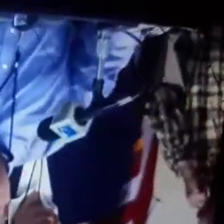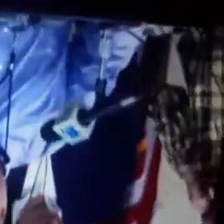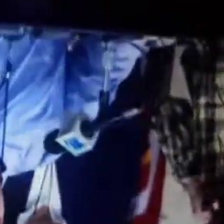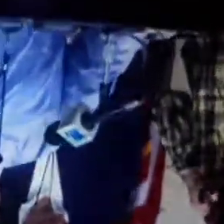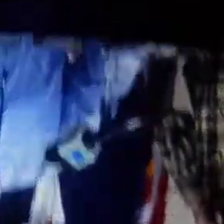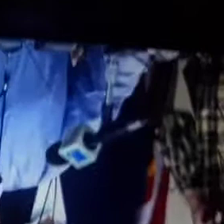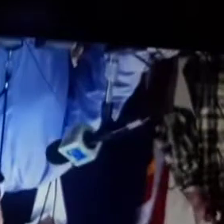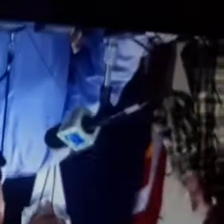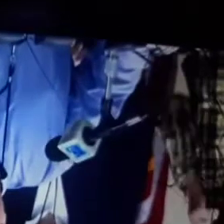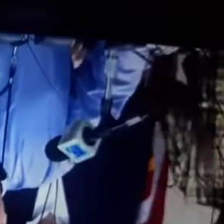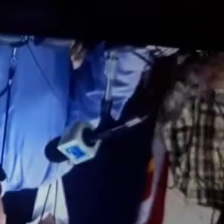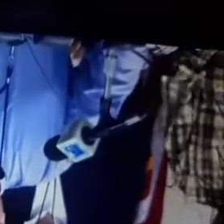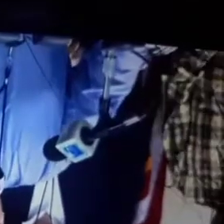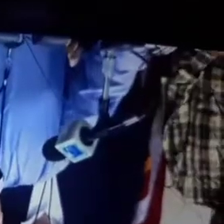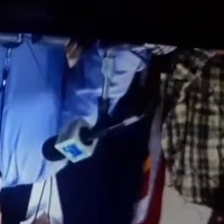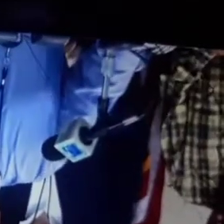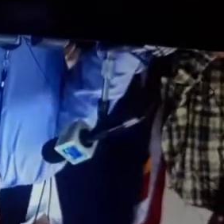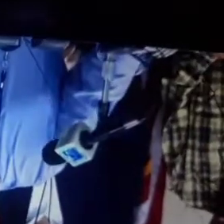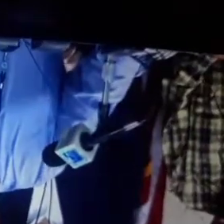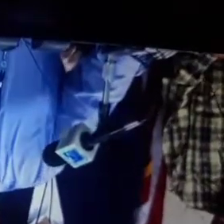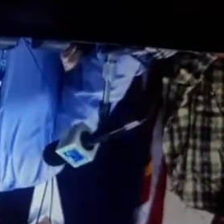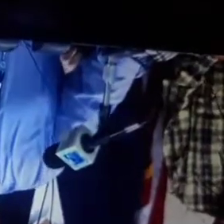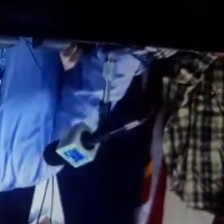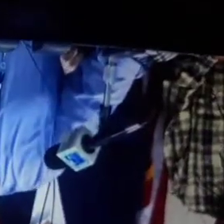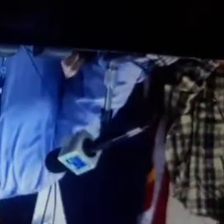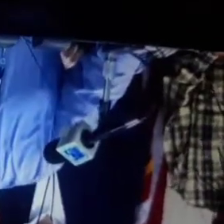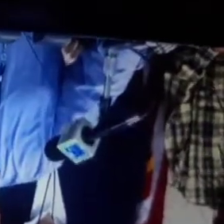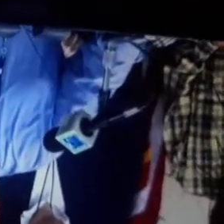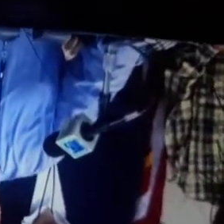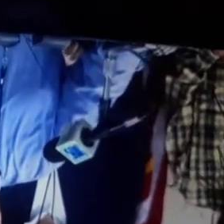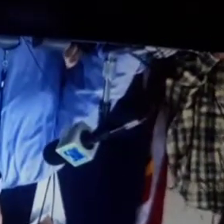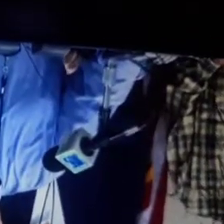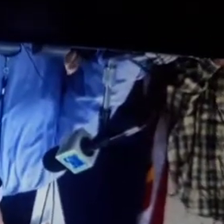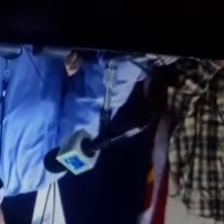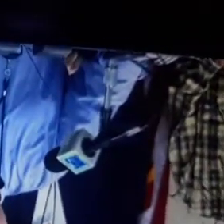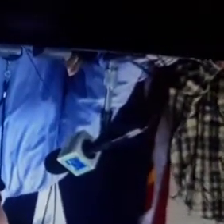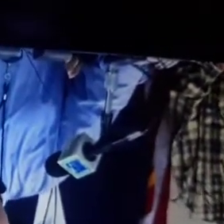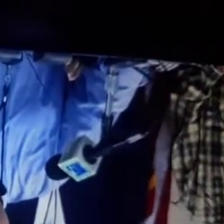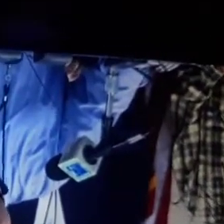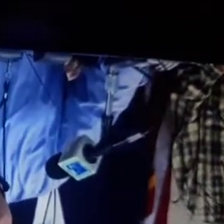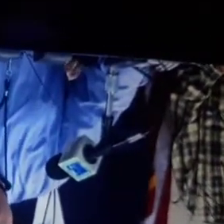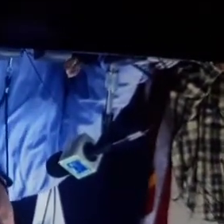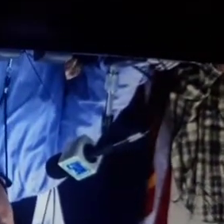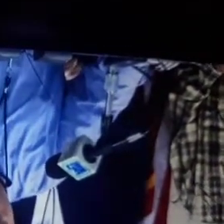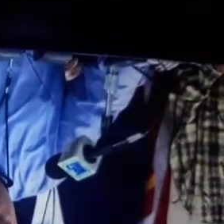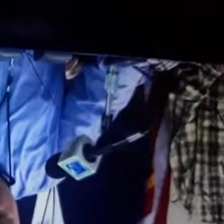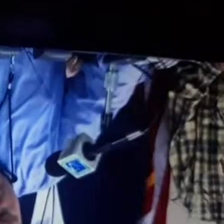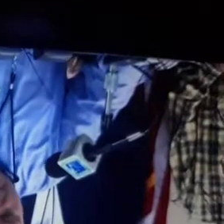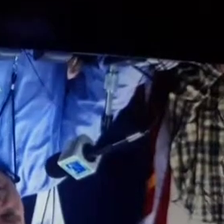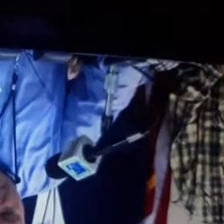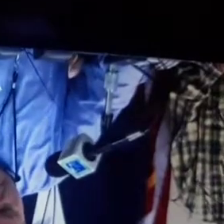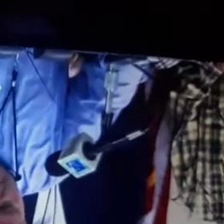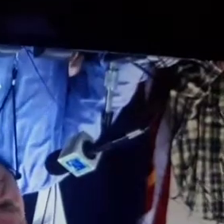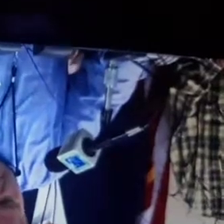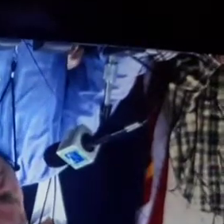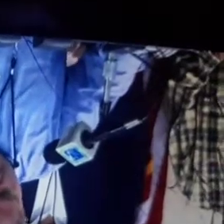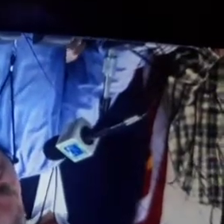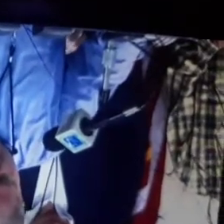state representative from the Hilton Head, Bluffton portions of Jasper County